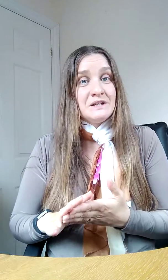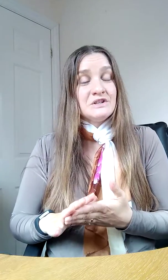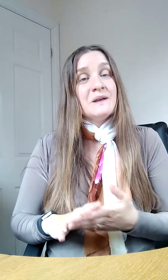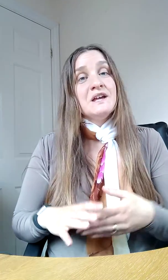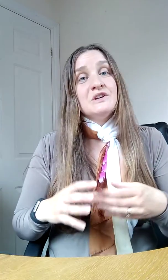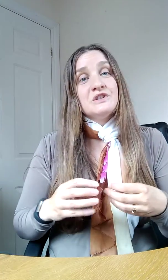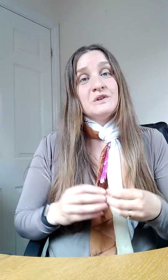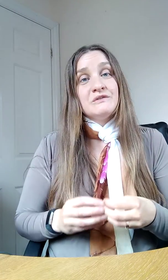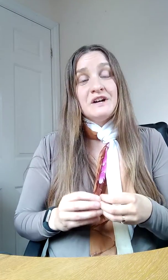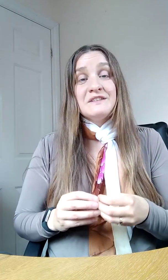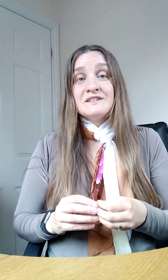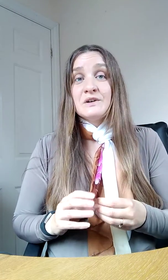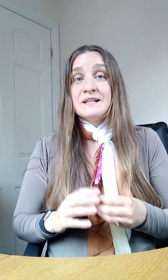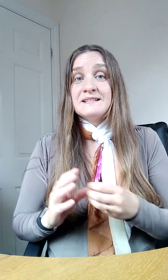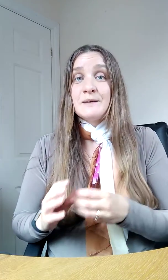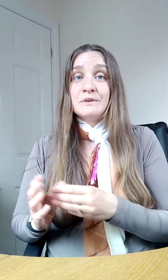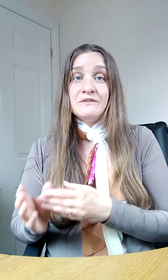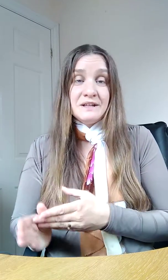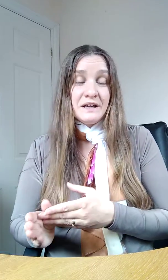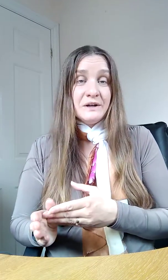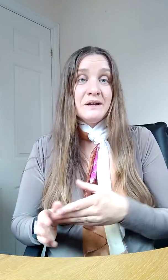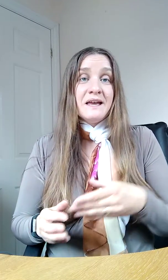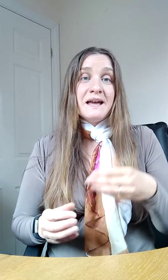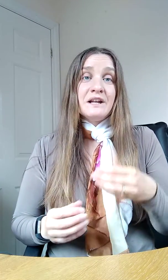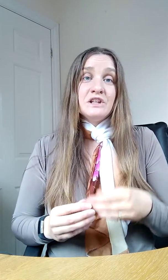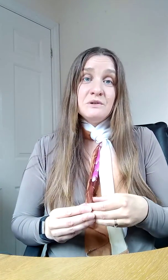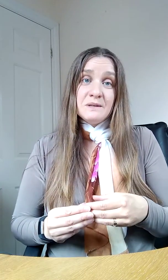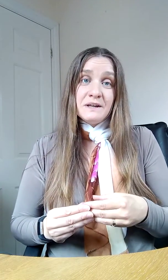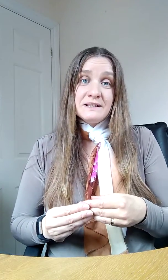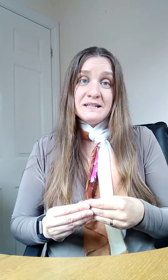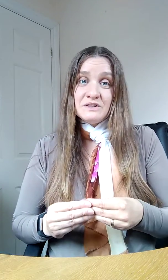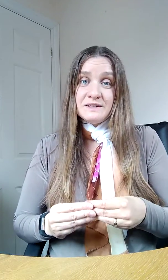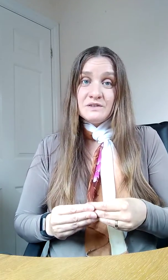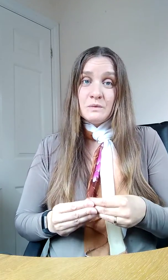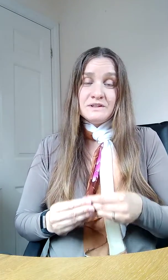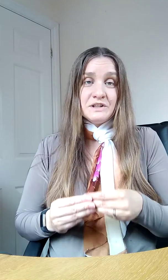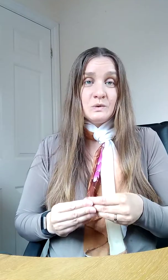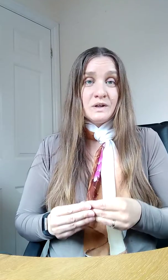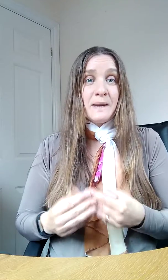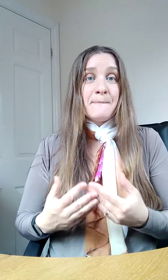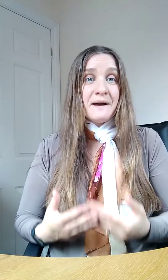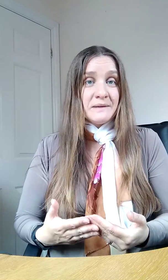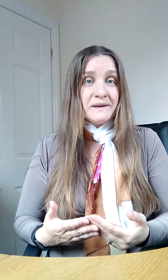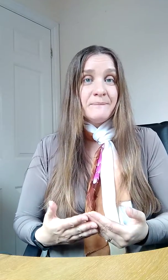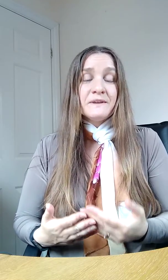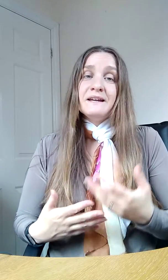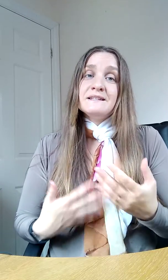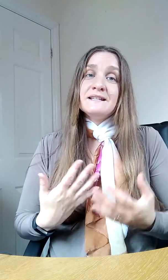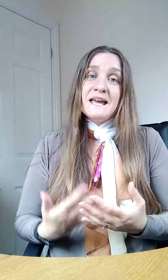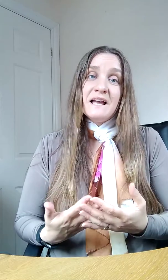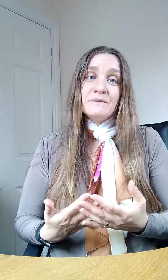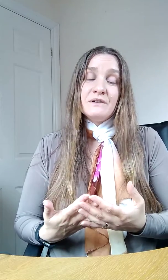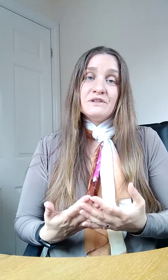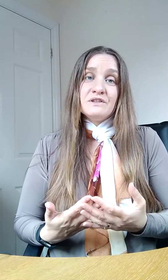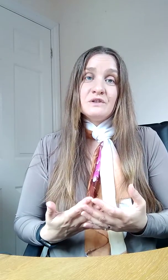beach. So you can find the song in a separate video, and usually when I teach this song with children, I mime it. Today I'm going to just talk